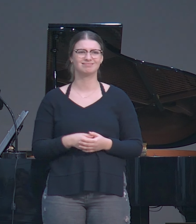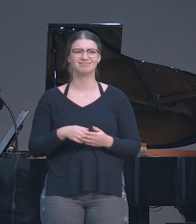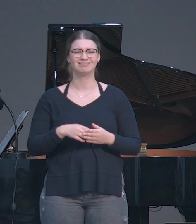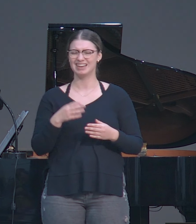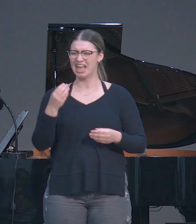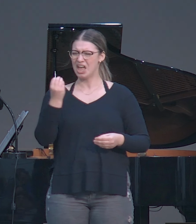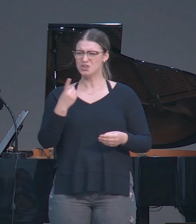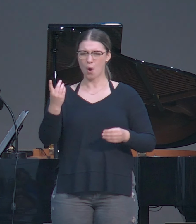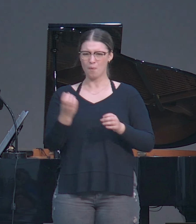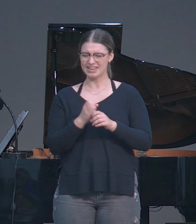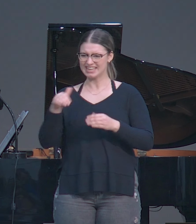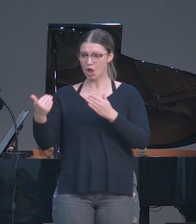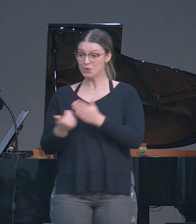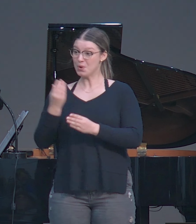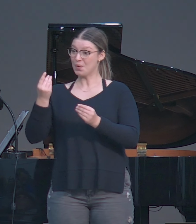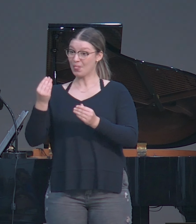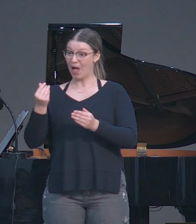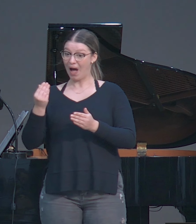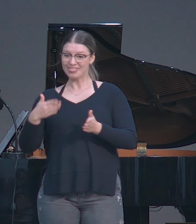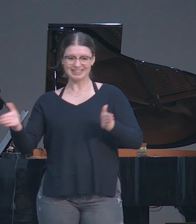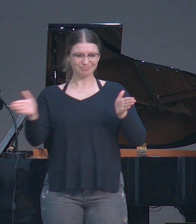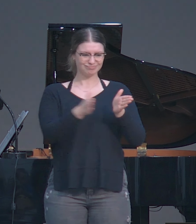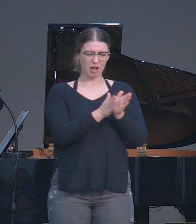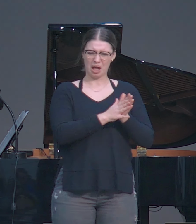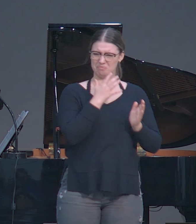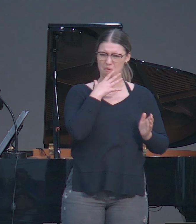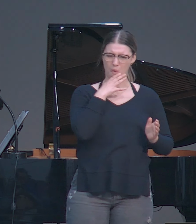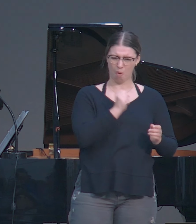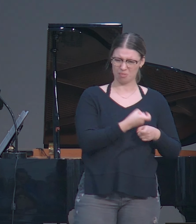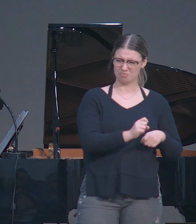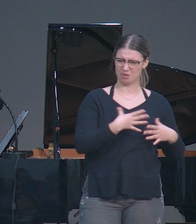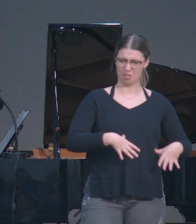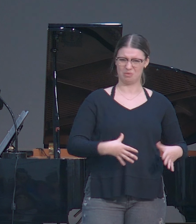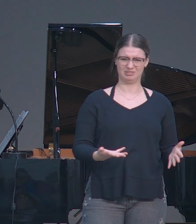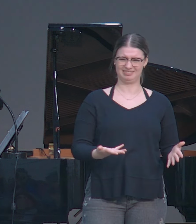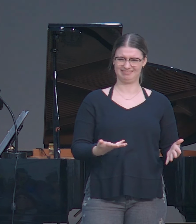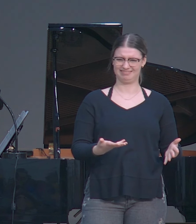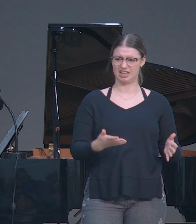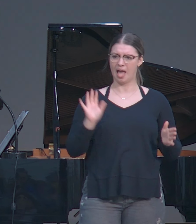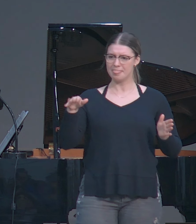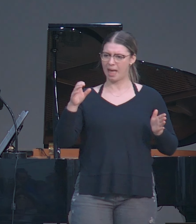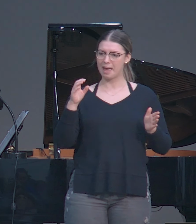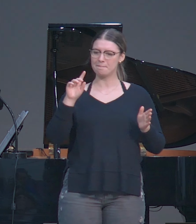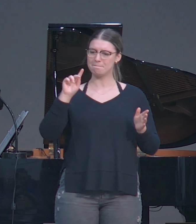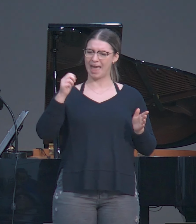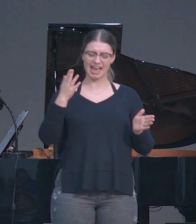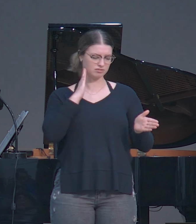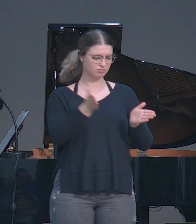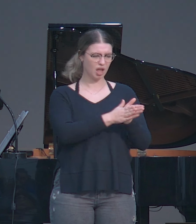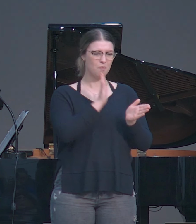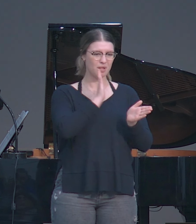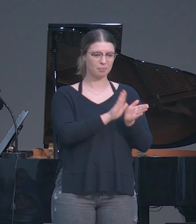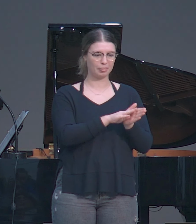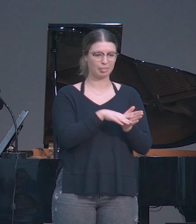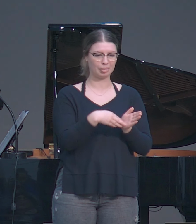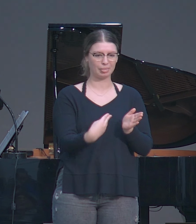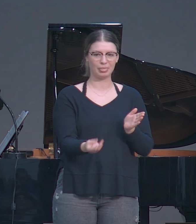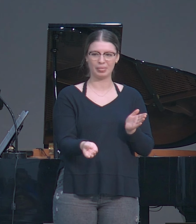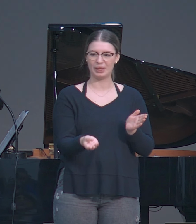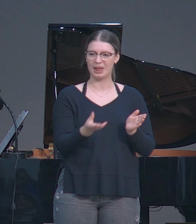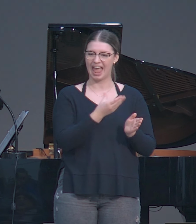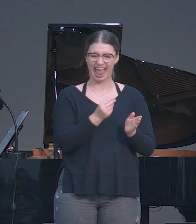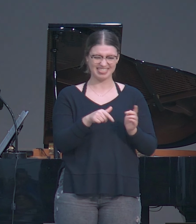piece of unshrunk cloth on an old garment, for the patch tears away from the garment and a worse